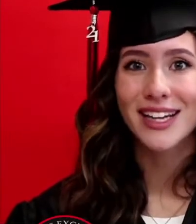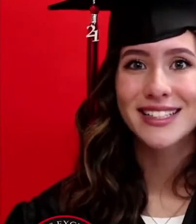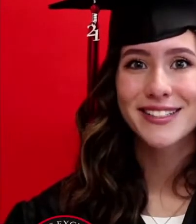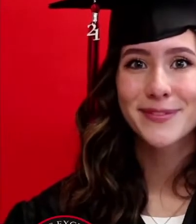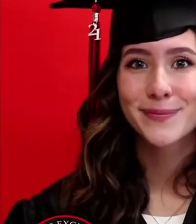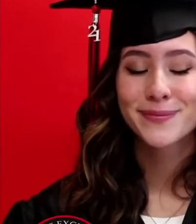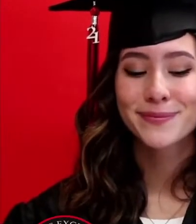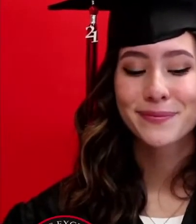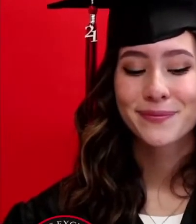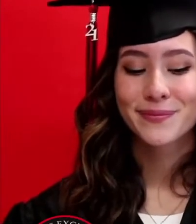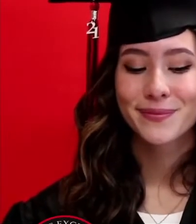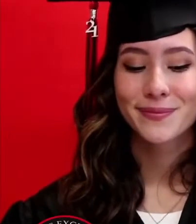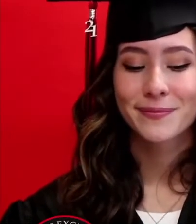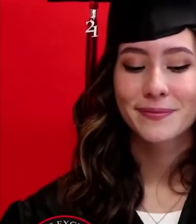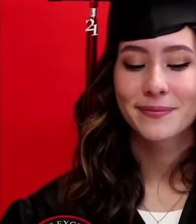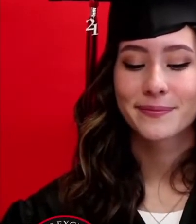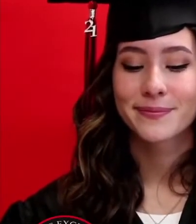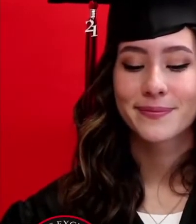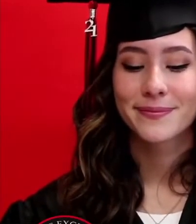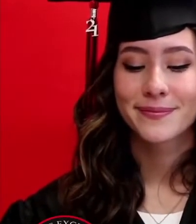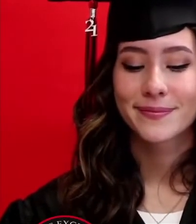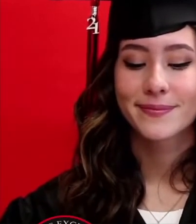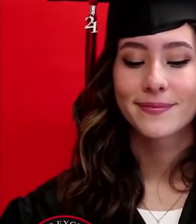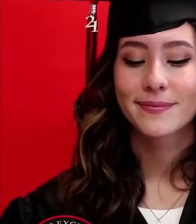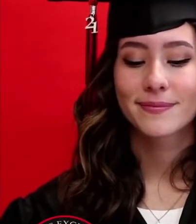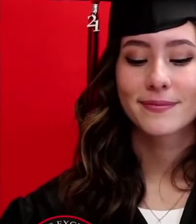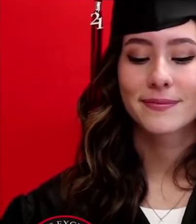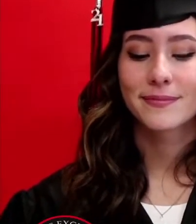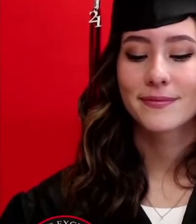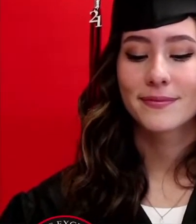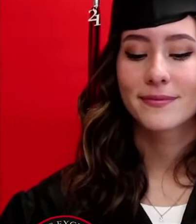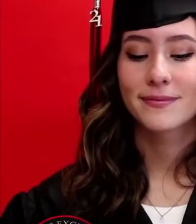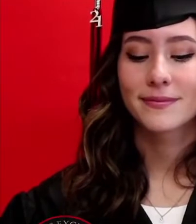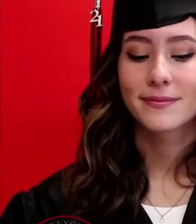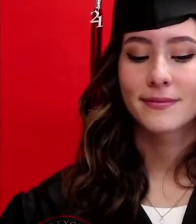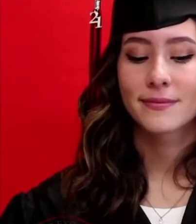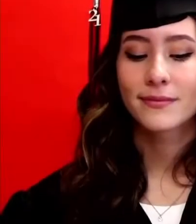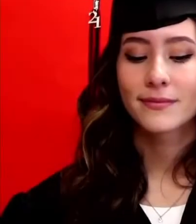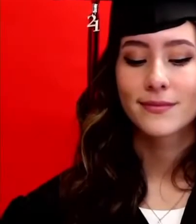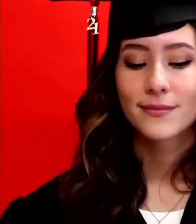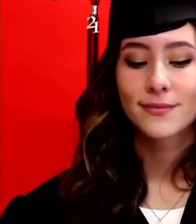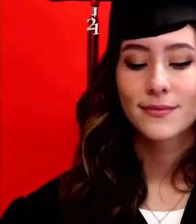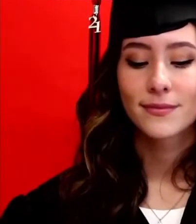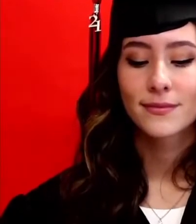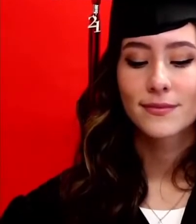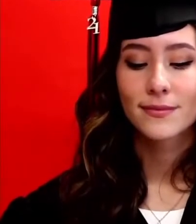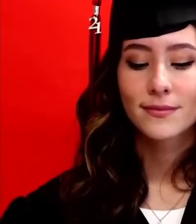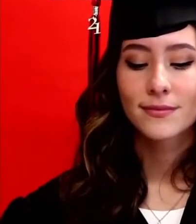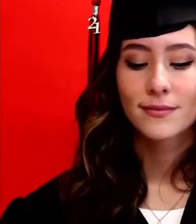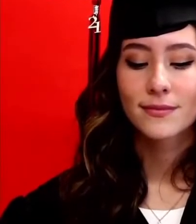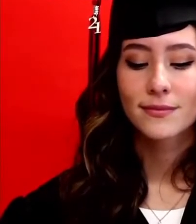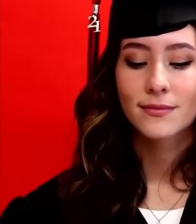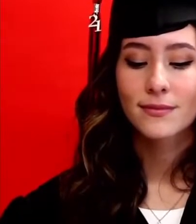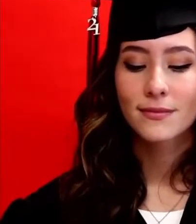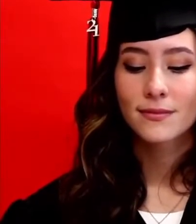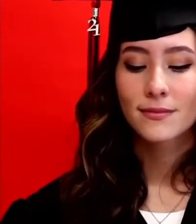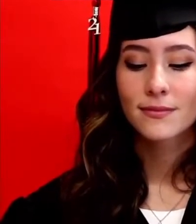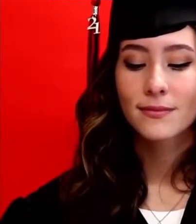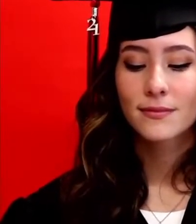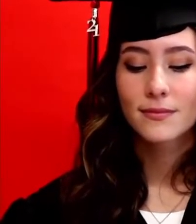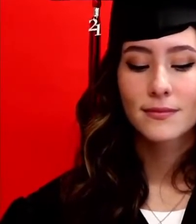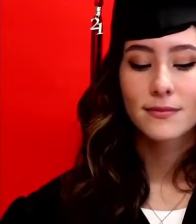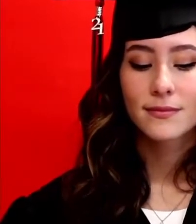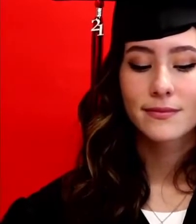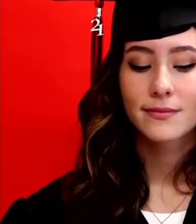did it, Rockets. And my name is Esme Decker, student body vice president. Parents, administration, friends, family, thank